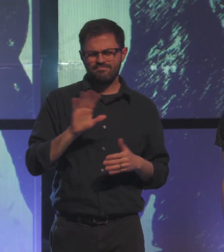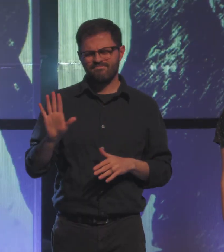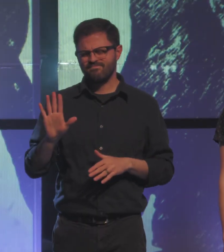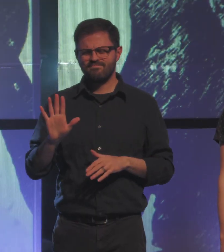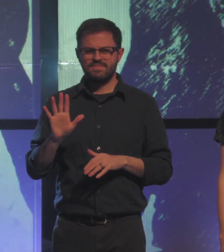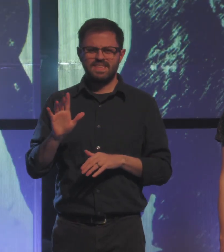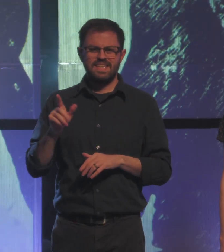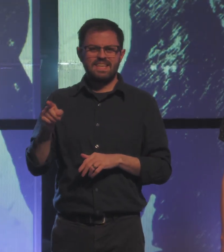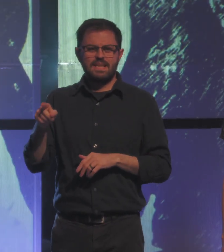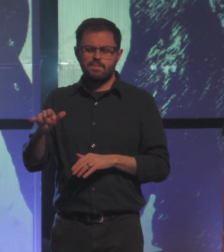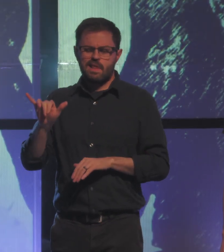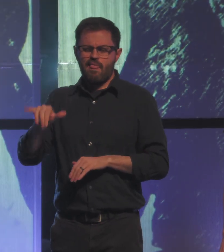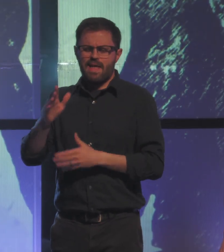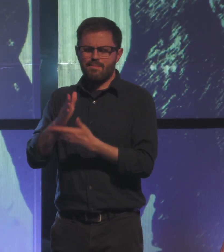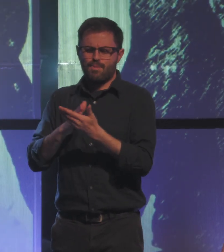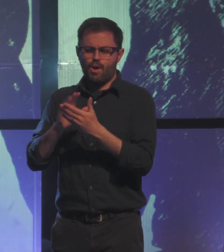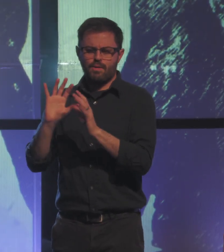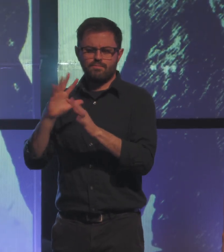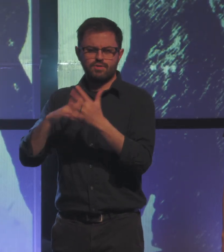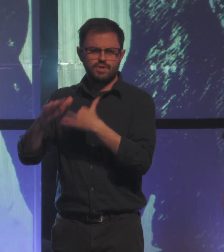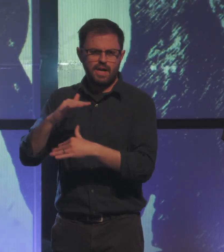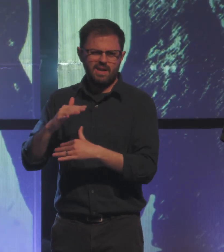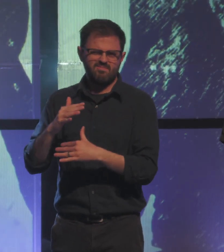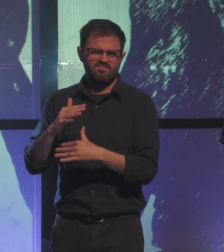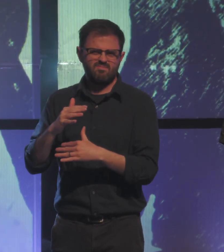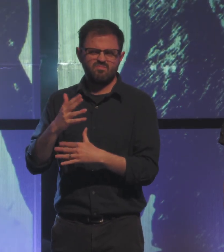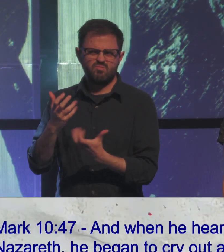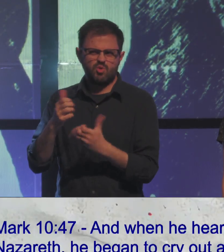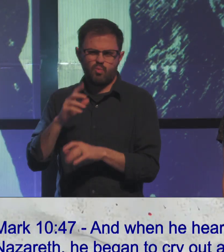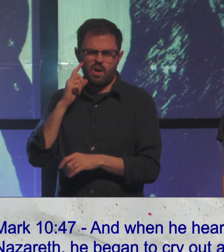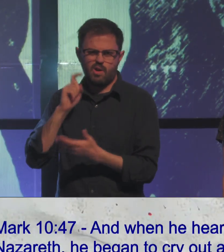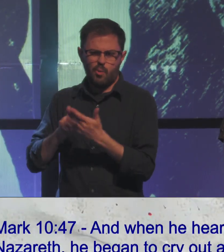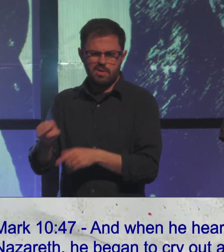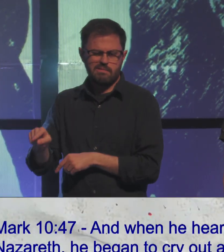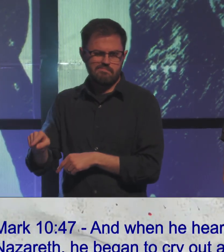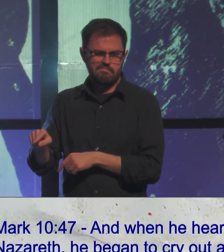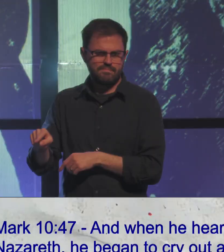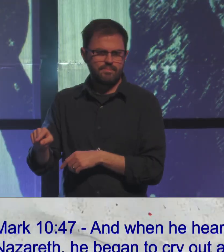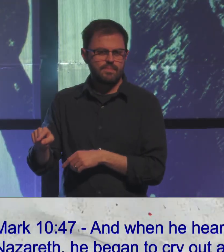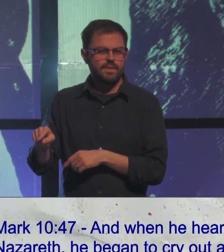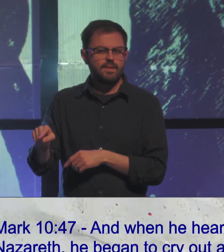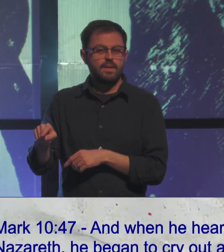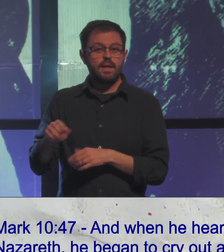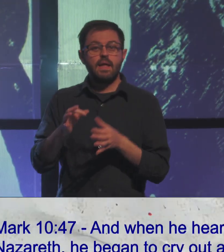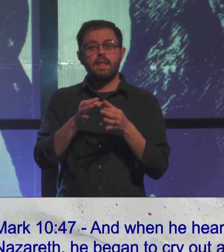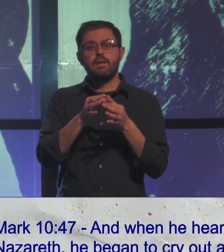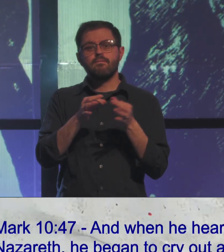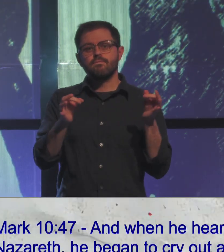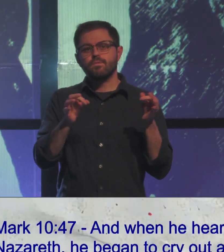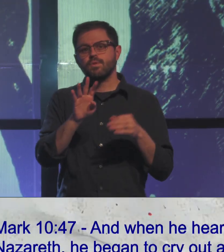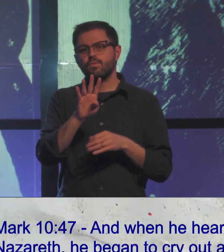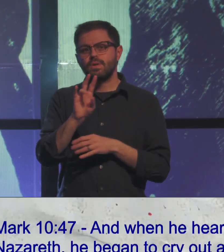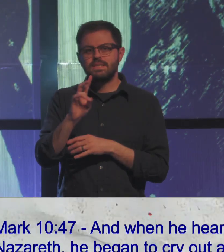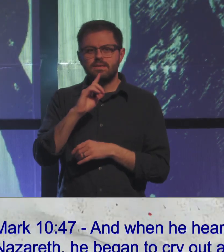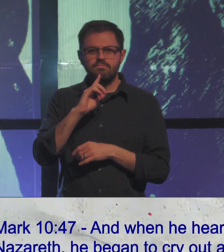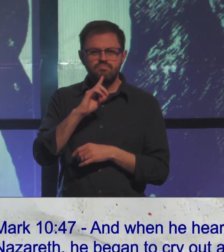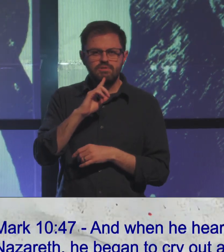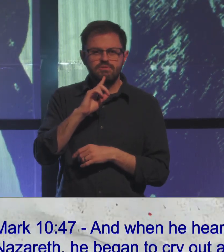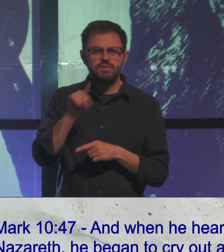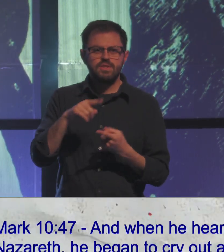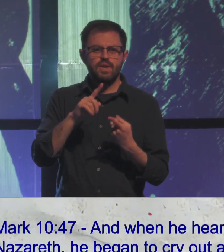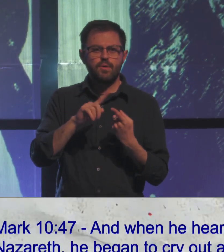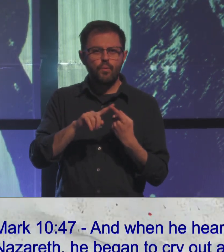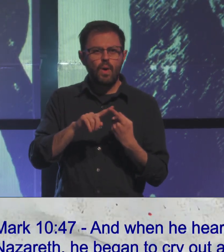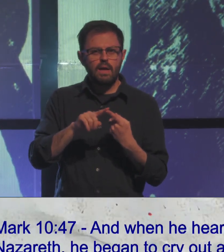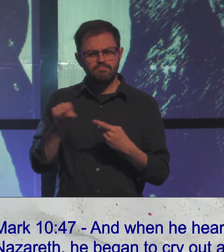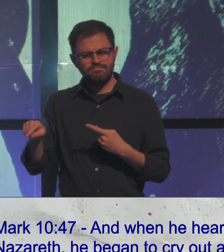society. We don't want to notice him. And in verse 47 it says, and when he heard,